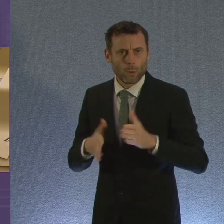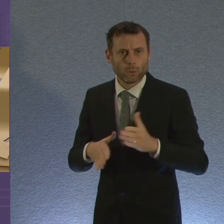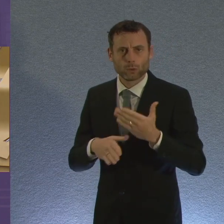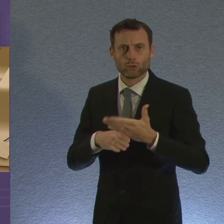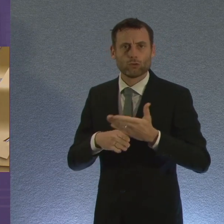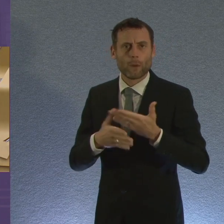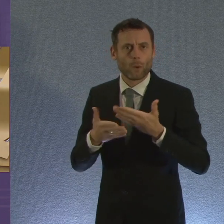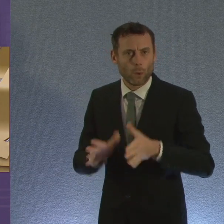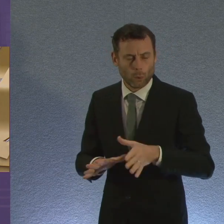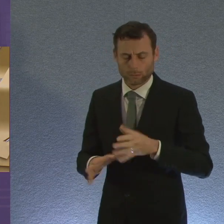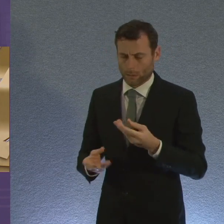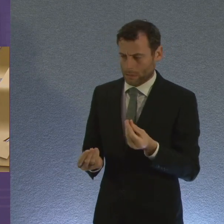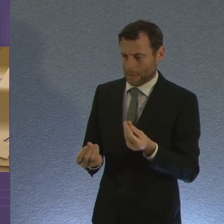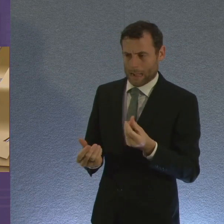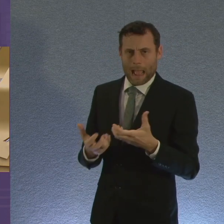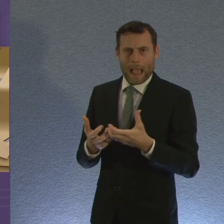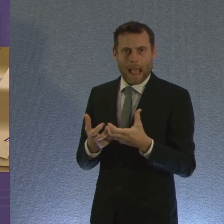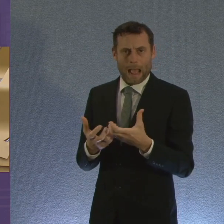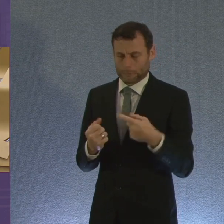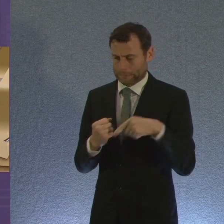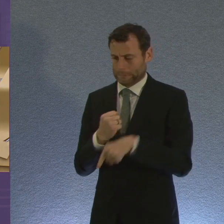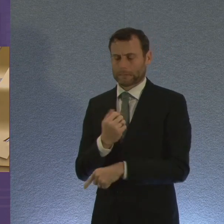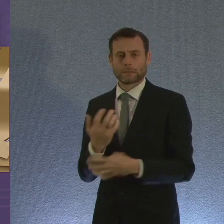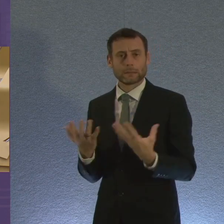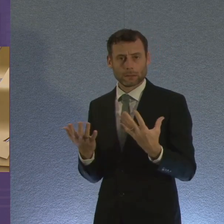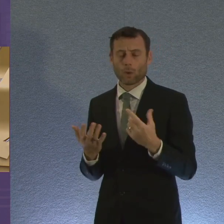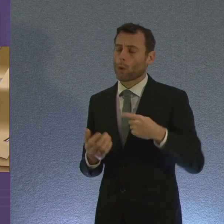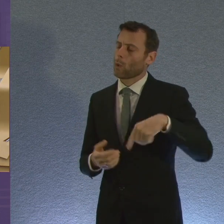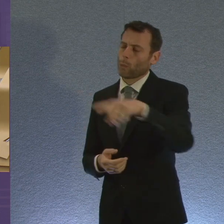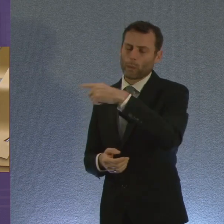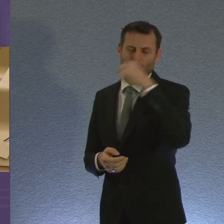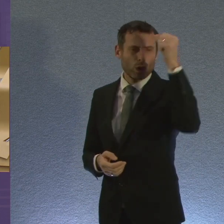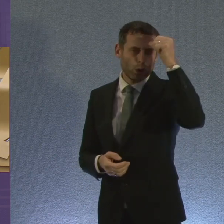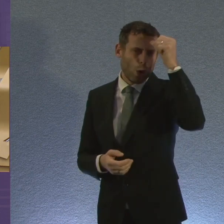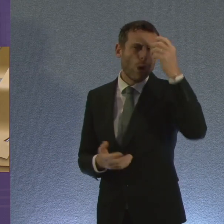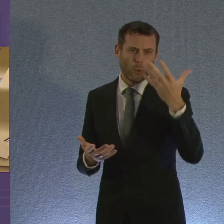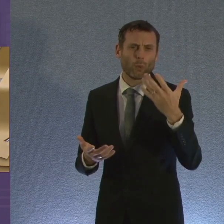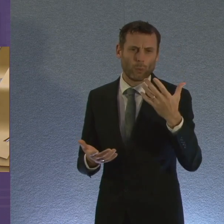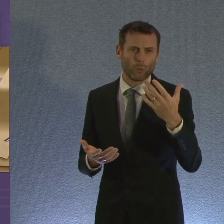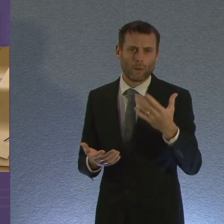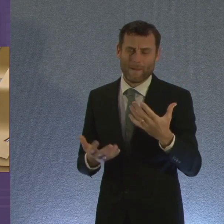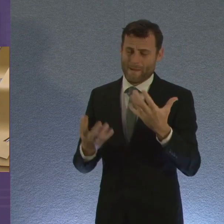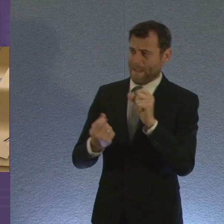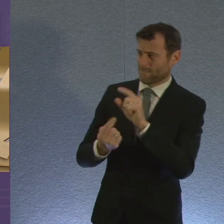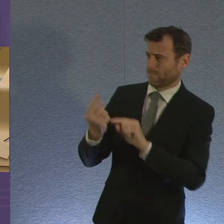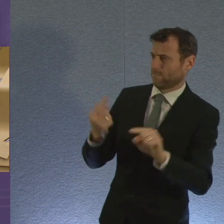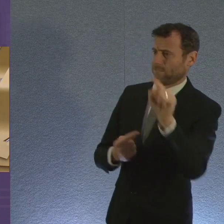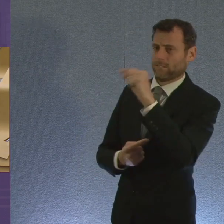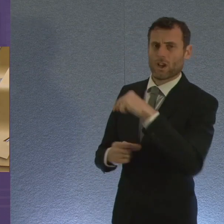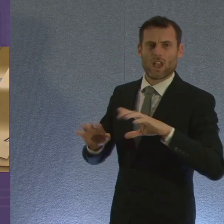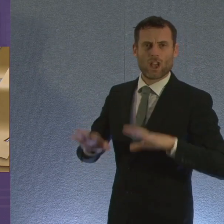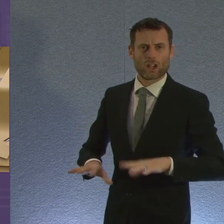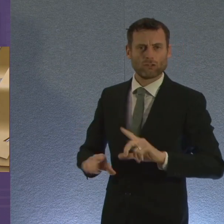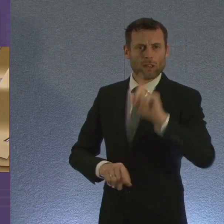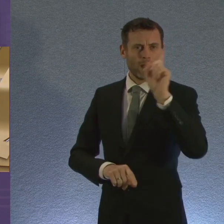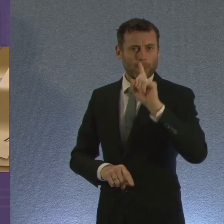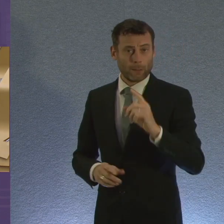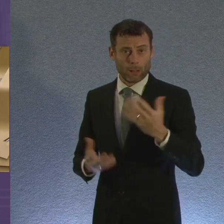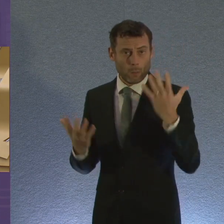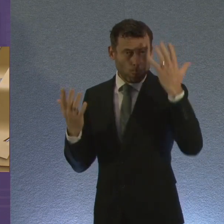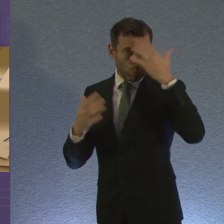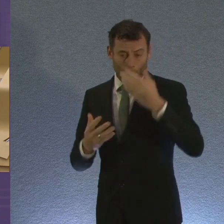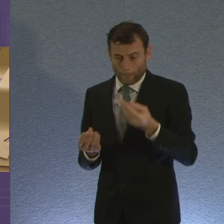McNeill. I have to say we are very aware. Every constituency MSP will be aware of real hardship that exists. We're getting emails and